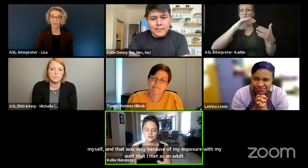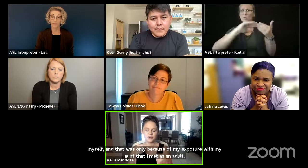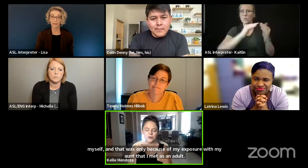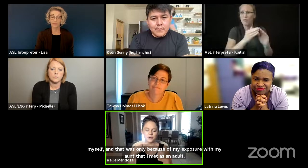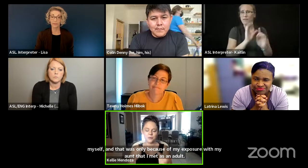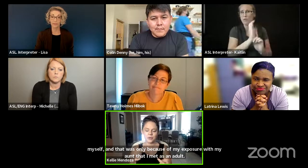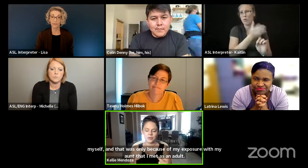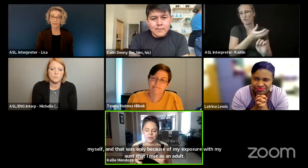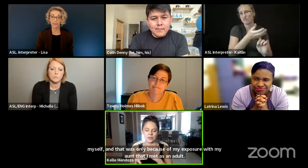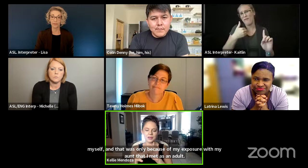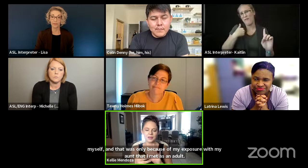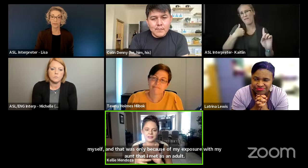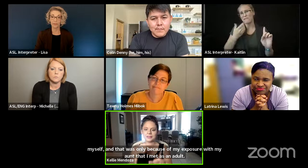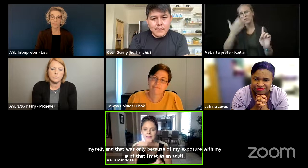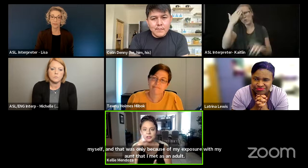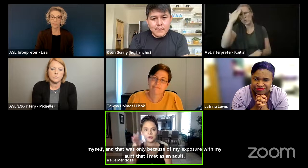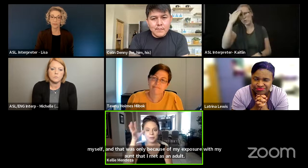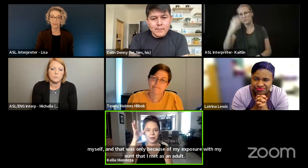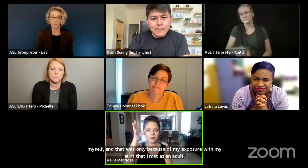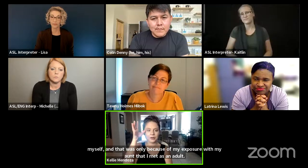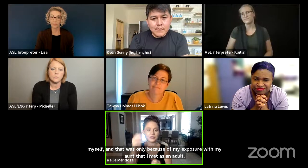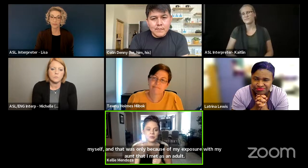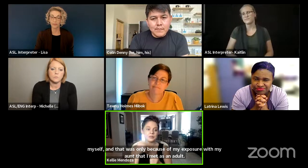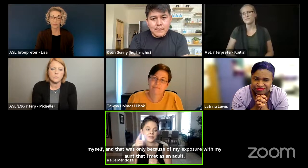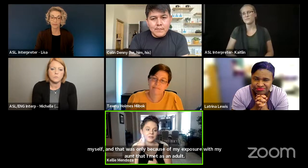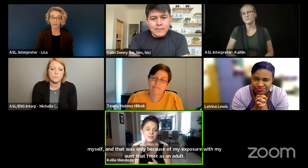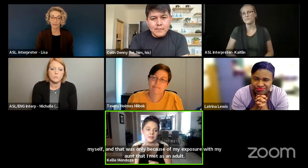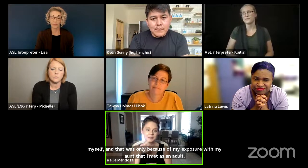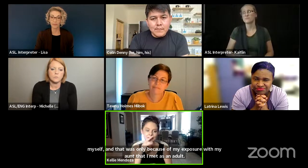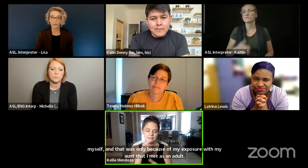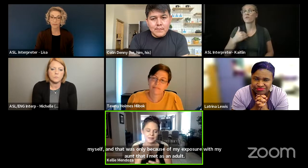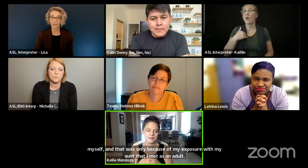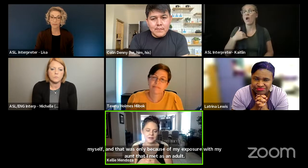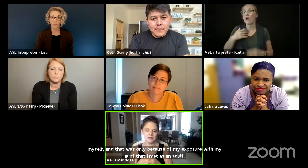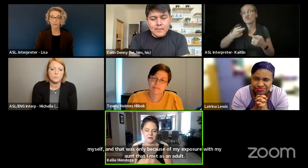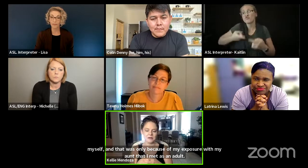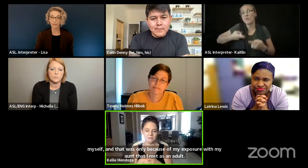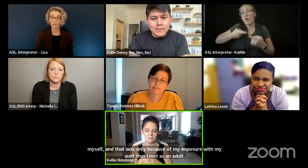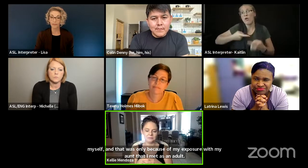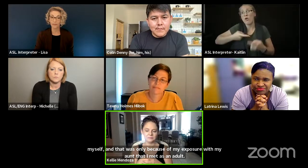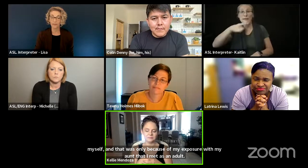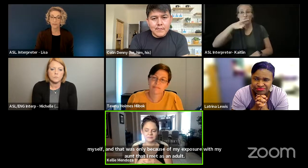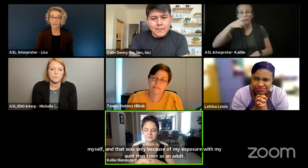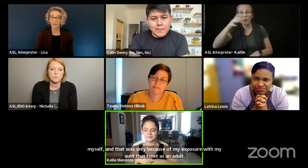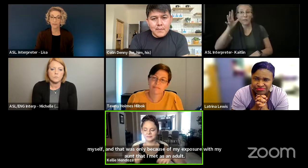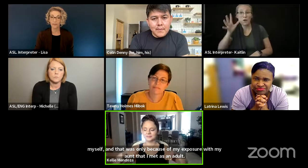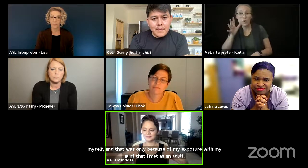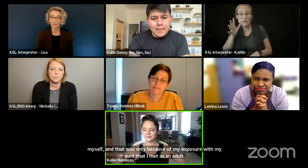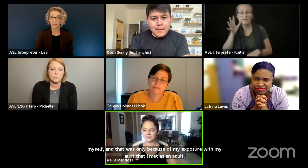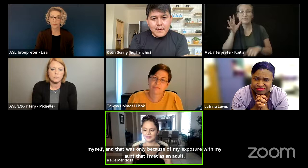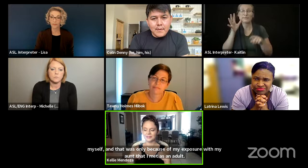I struggle with connecting to hearing parents with deaf kids. I